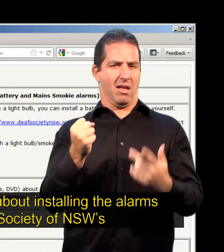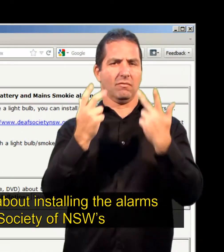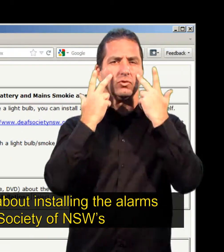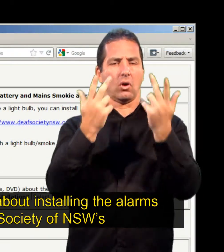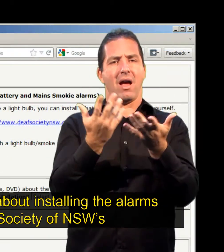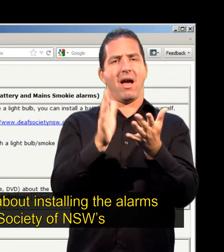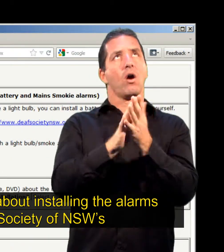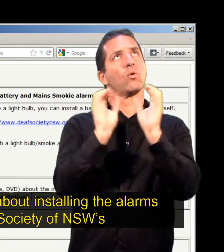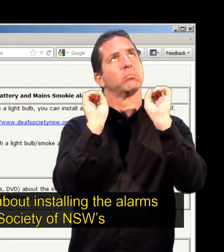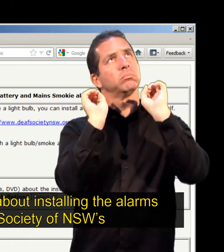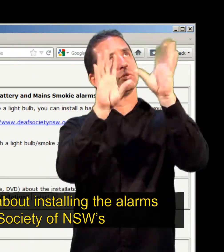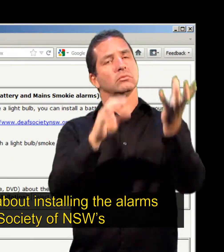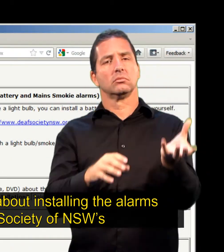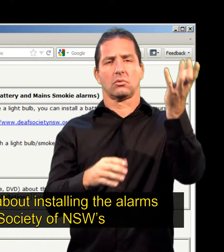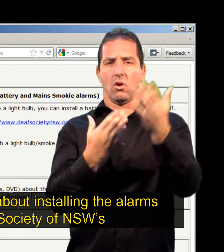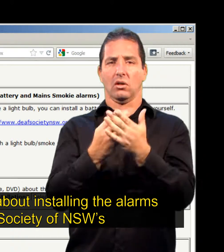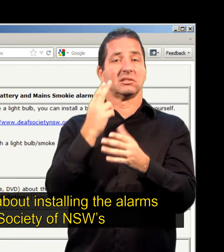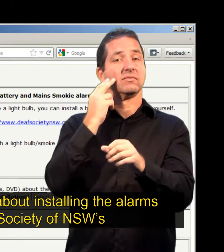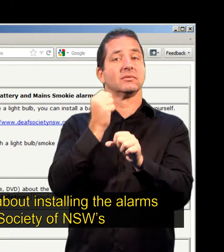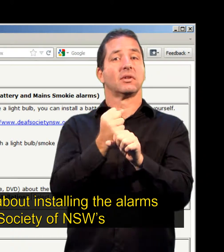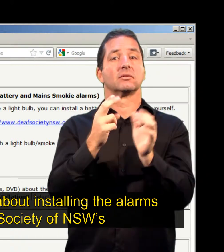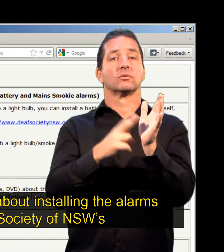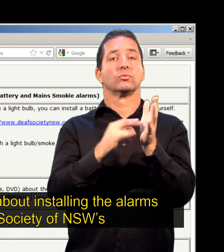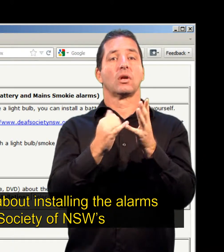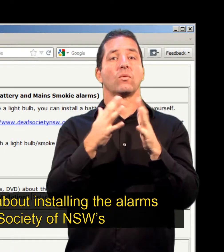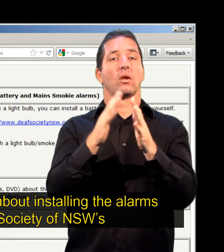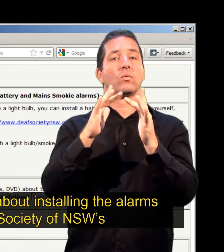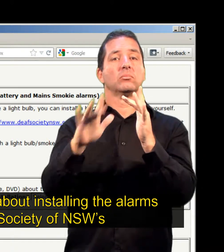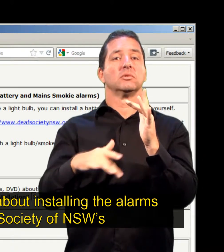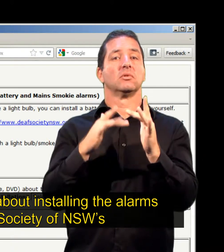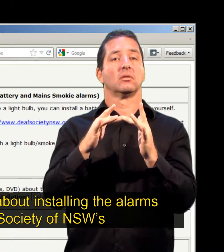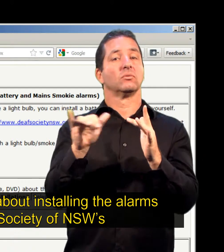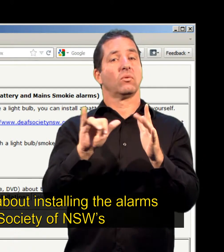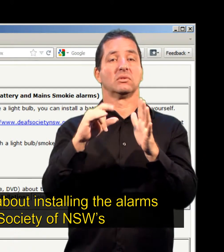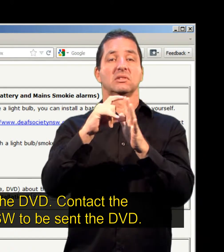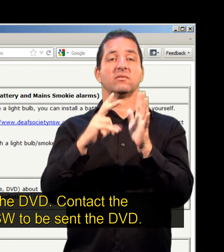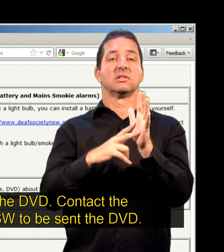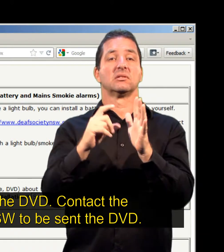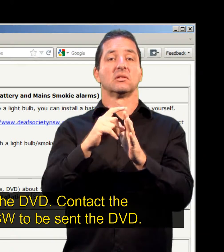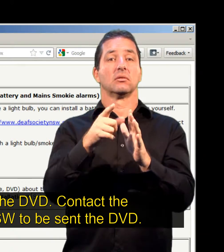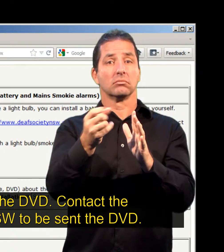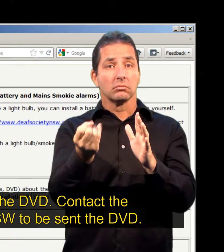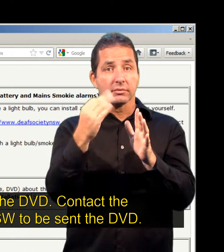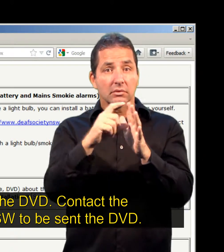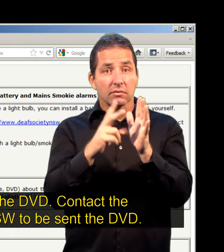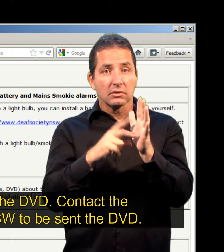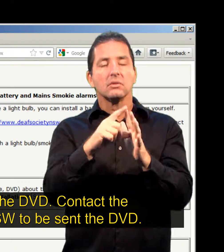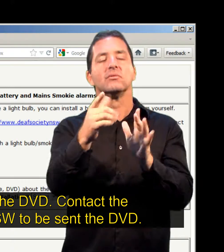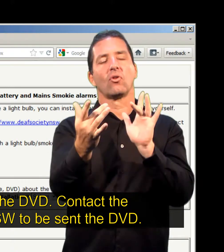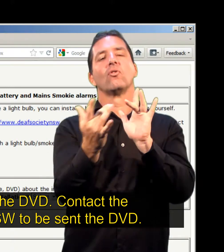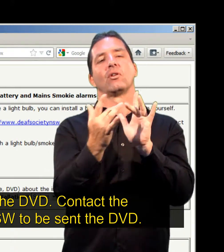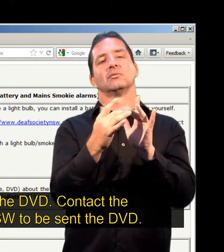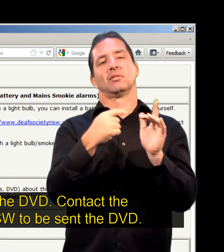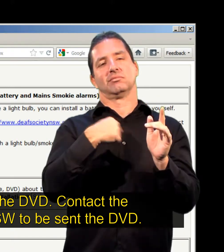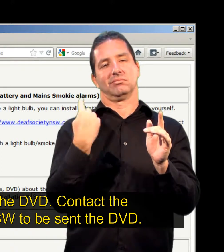There is information about installing the alarms on the Deaf Society of New South Wales website and on the DVD. Contact the